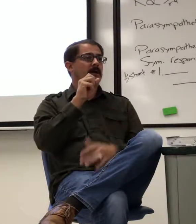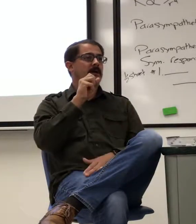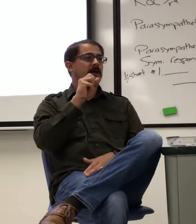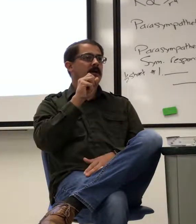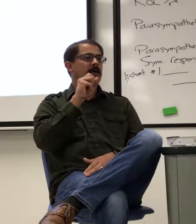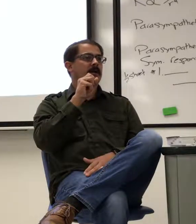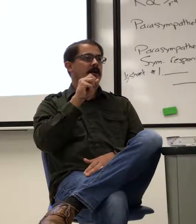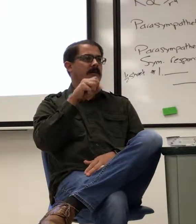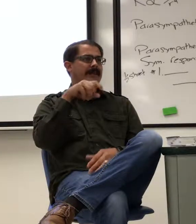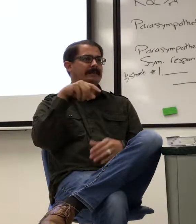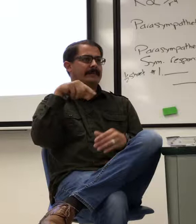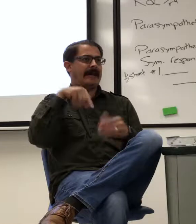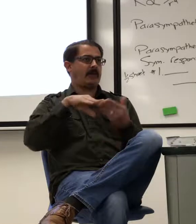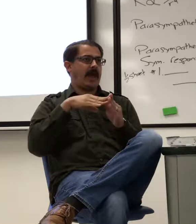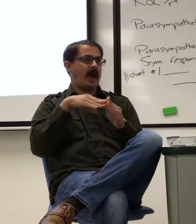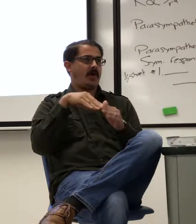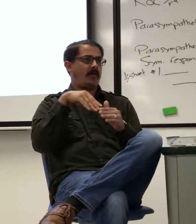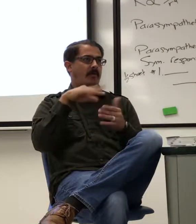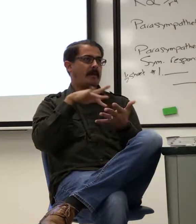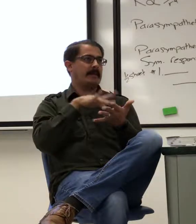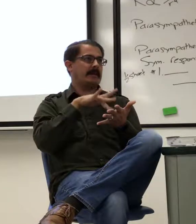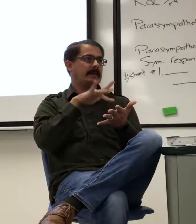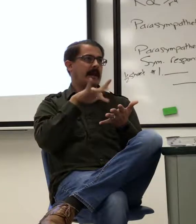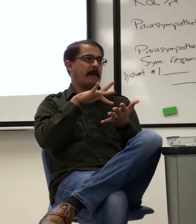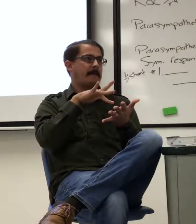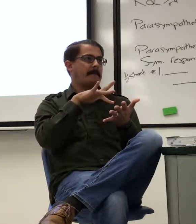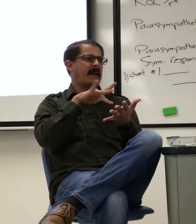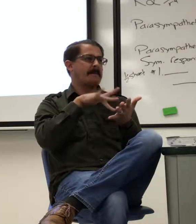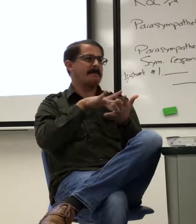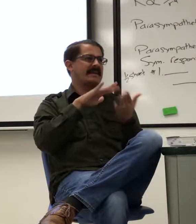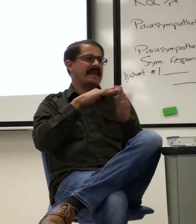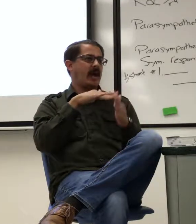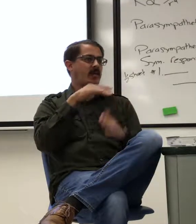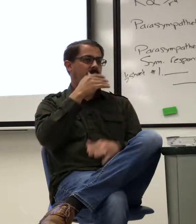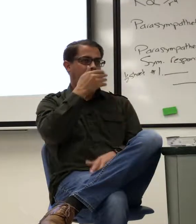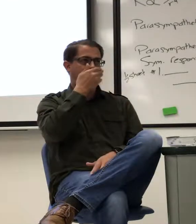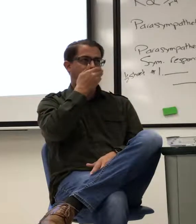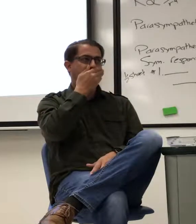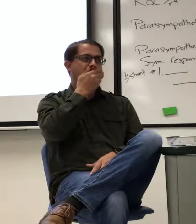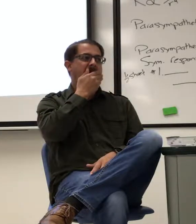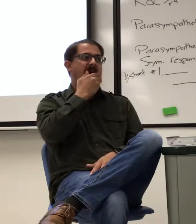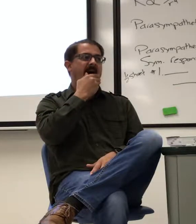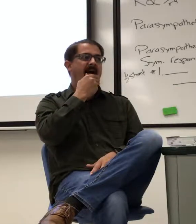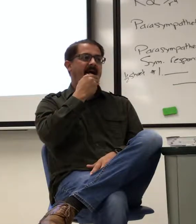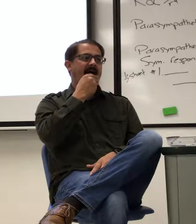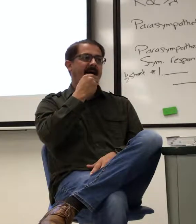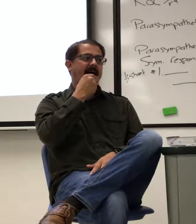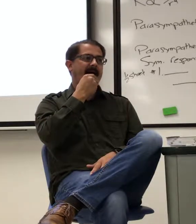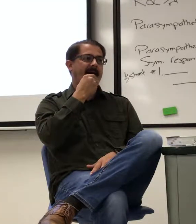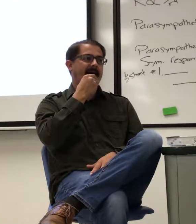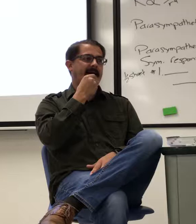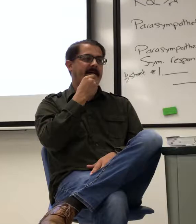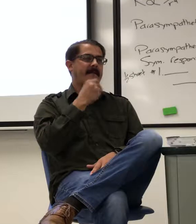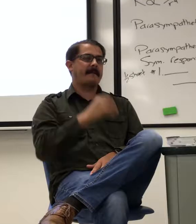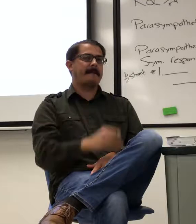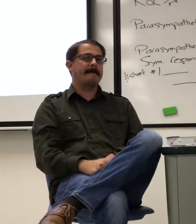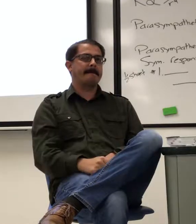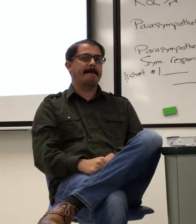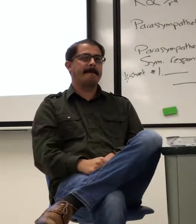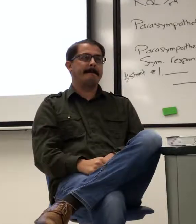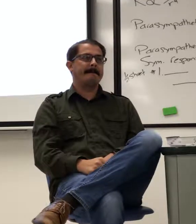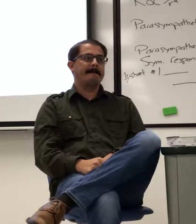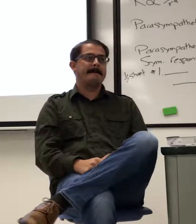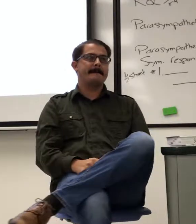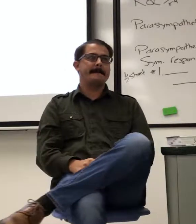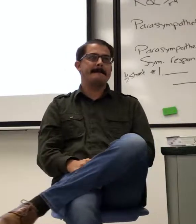Constrict or dilate. And then as a result of that, fill in the second blank. Does that increase or decrease BP? So really quick, fill